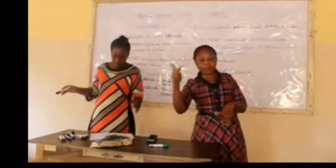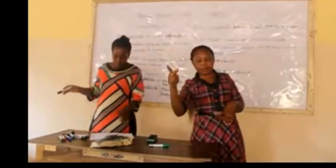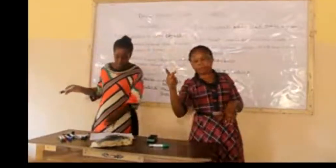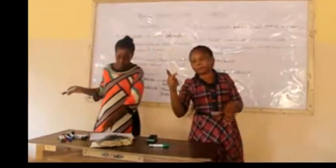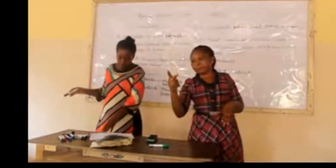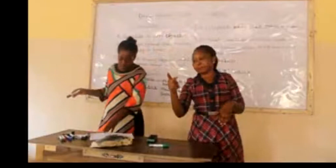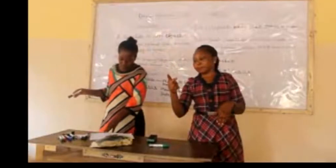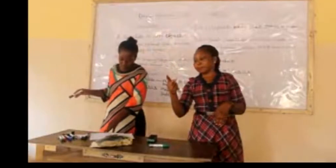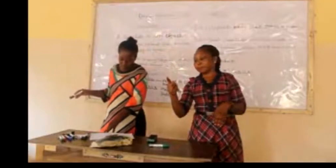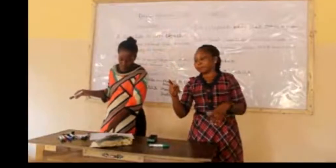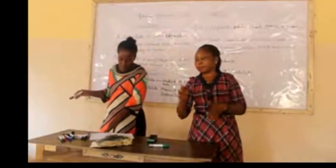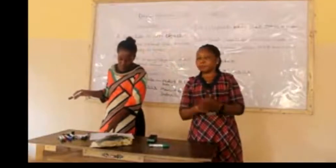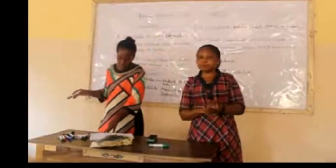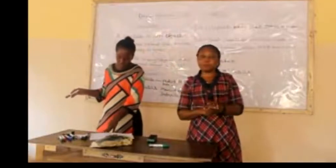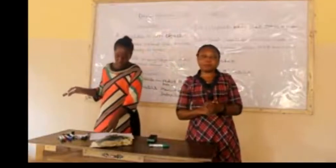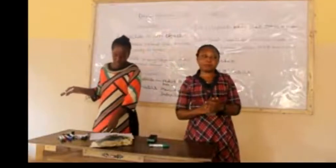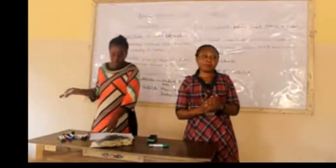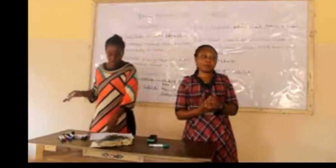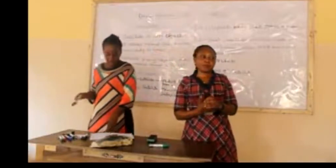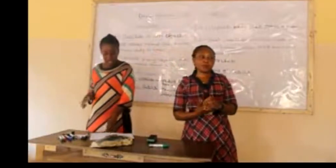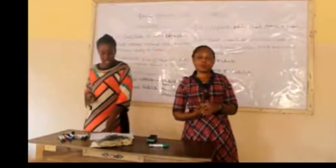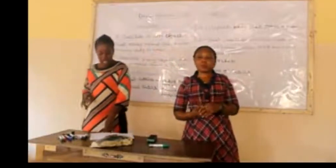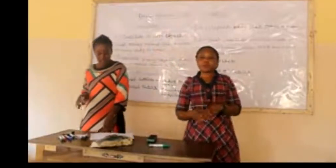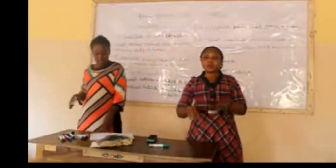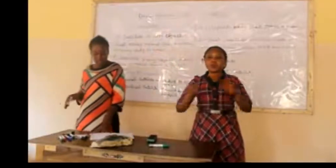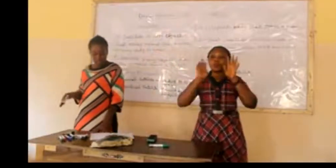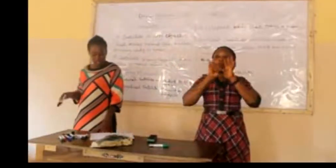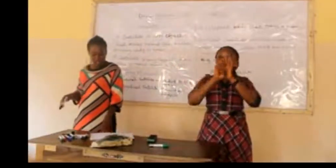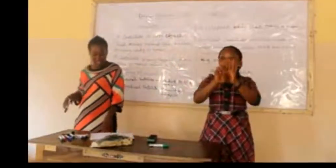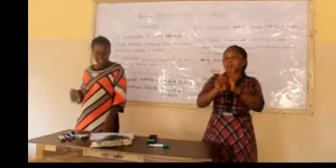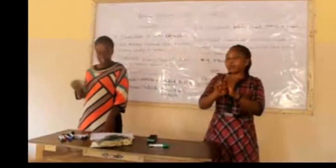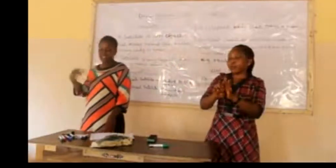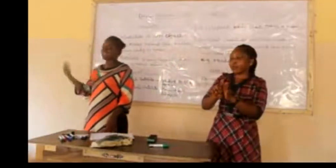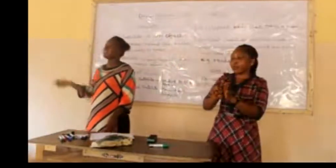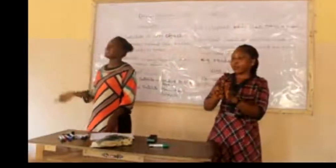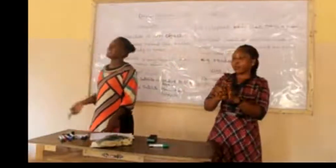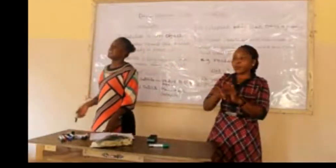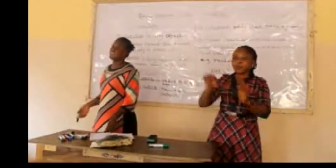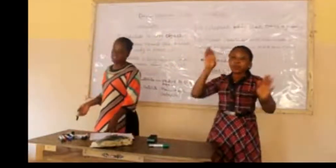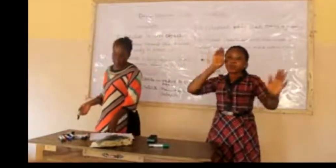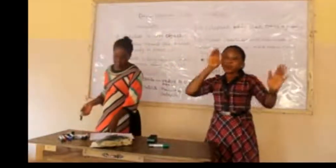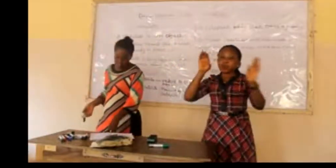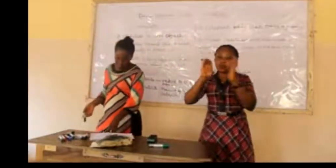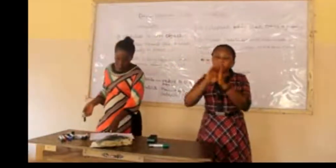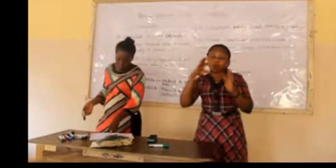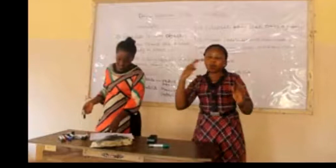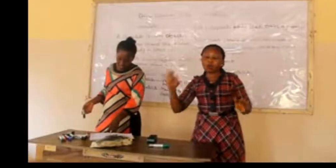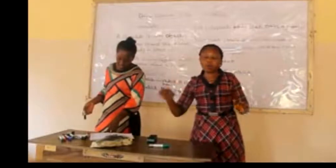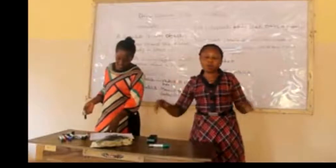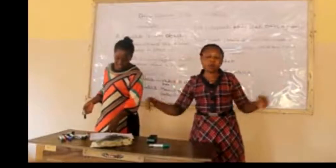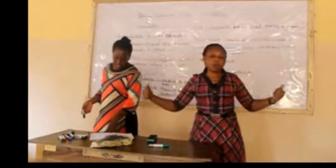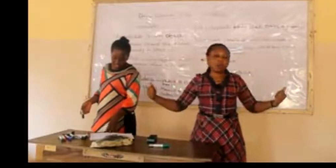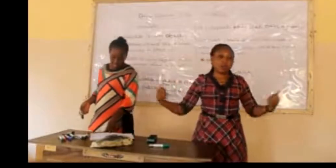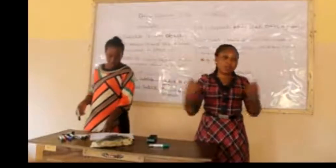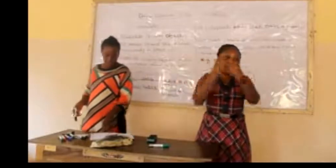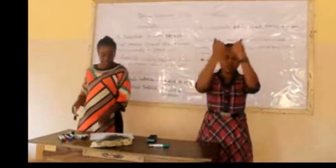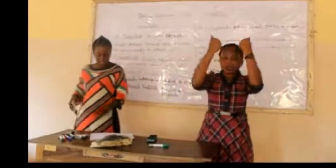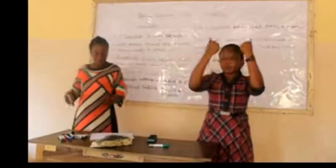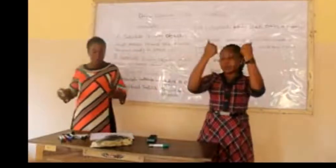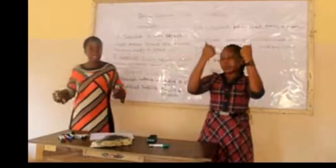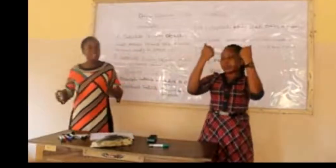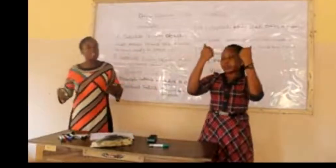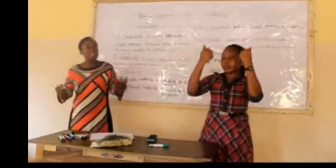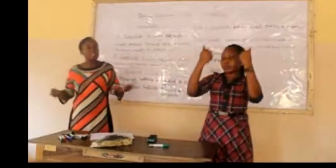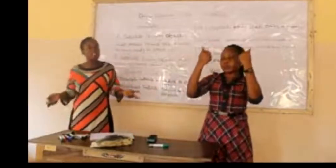made visible. For instance, pictures of an accident scene, like the scene of